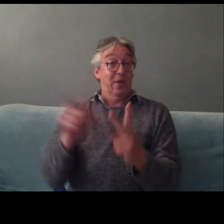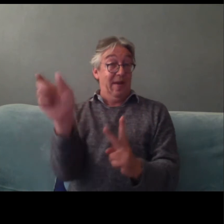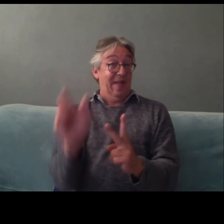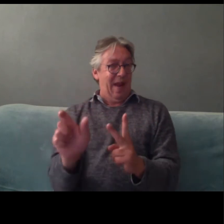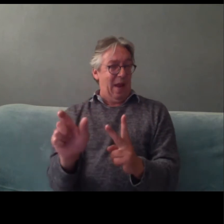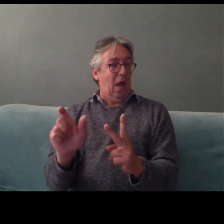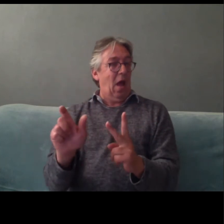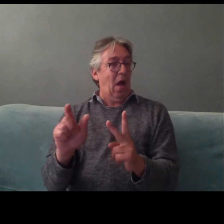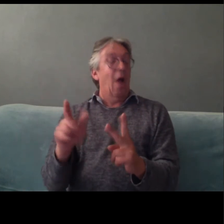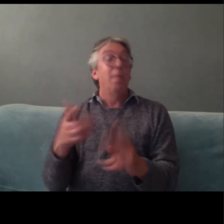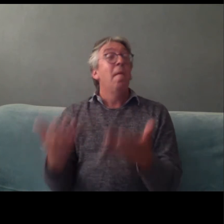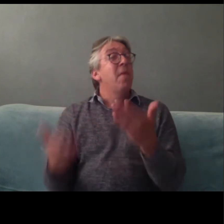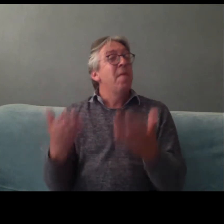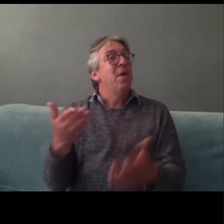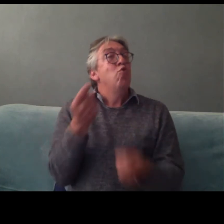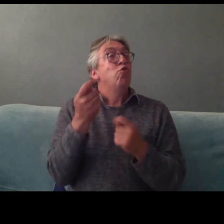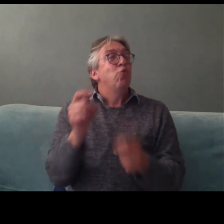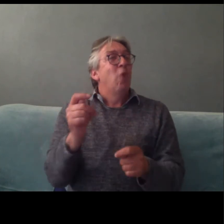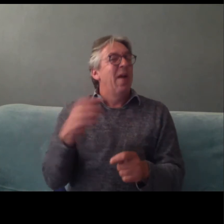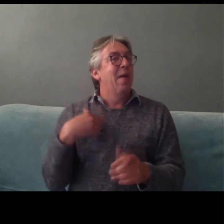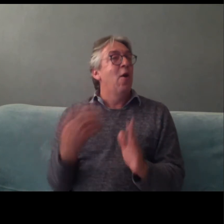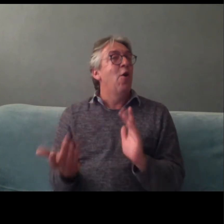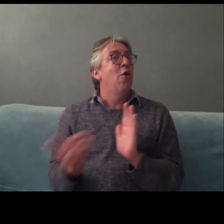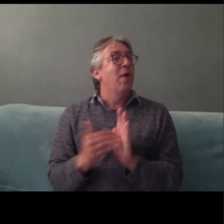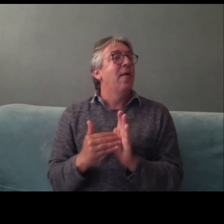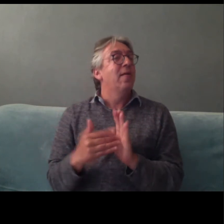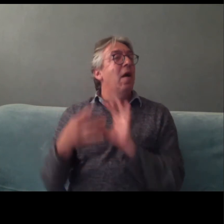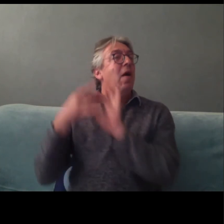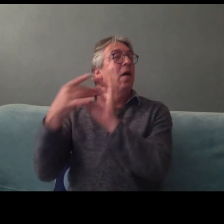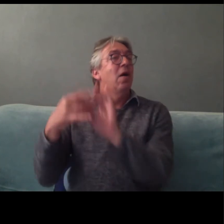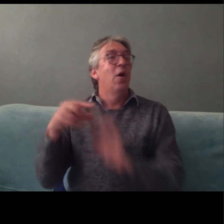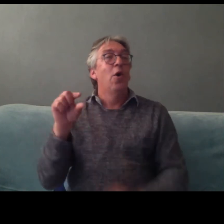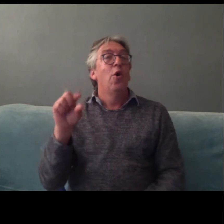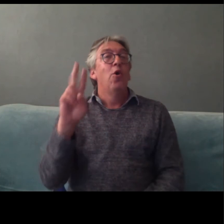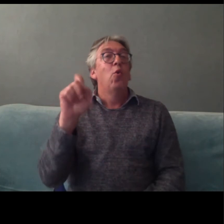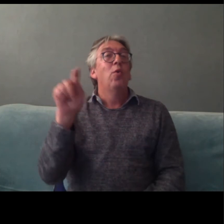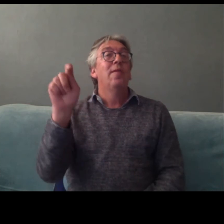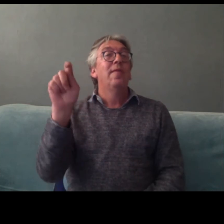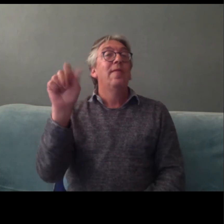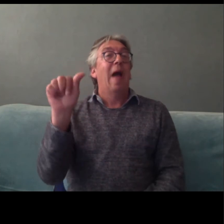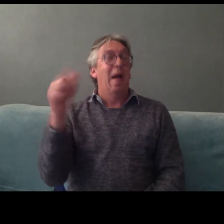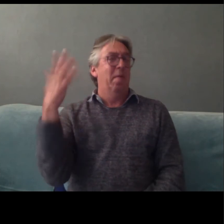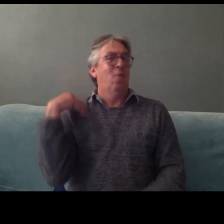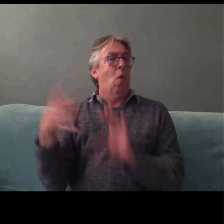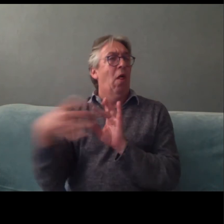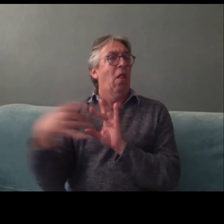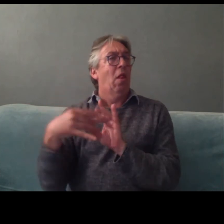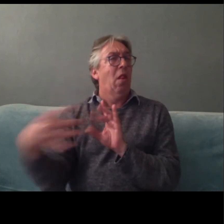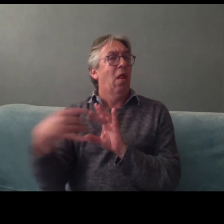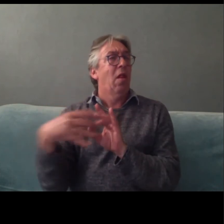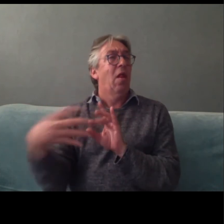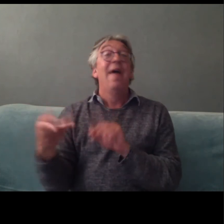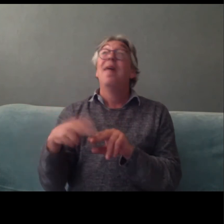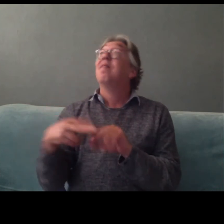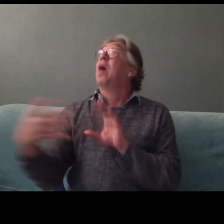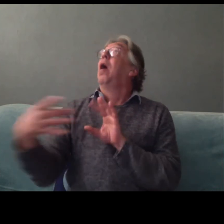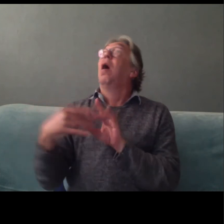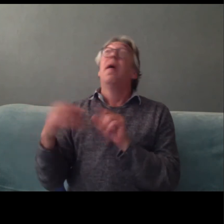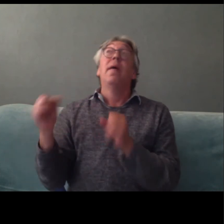some connection issues. If by any chance we're not able to reconnect with Gunter, we will do our best